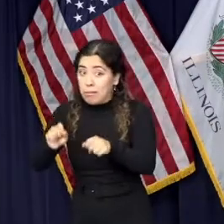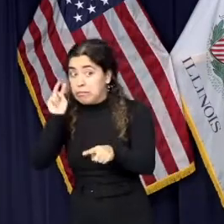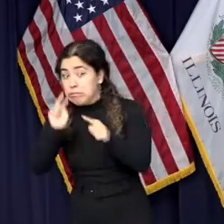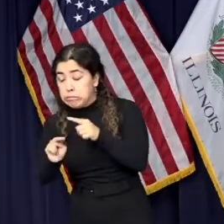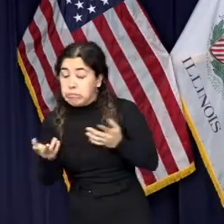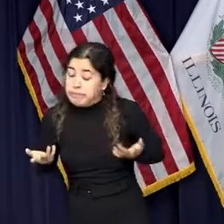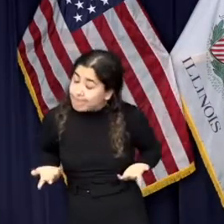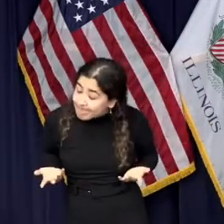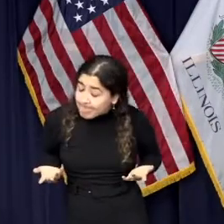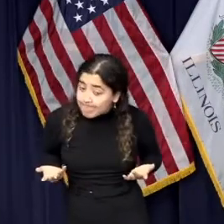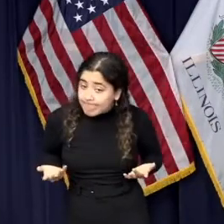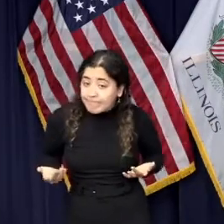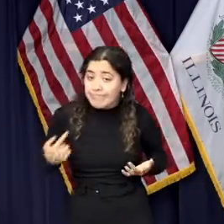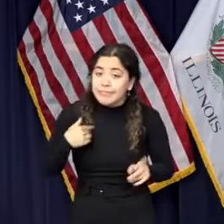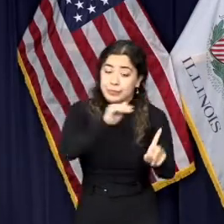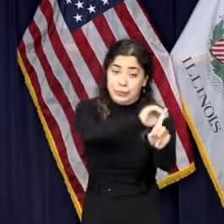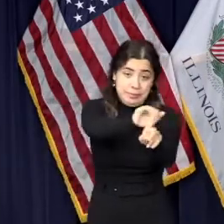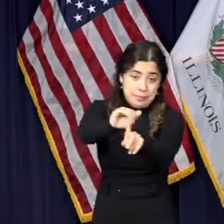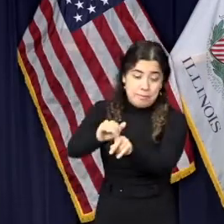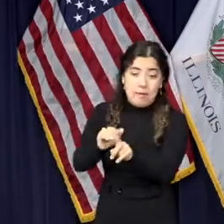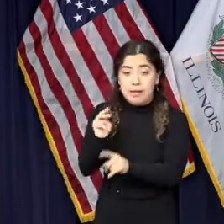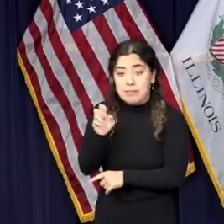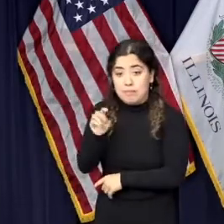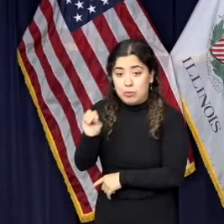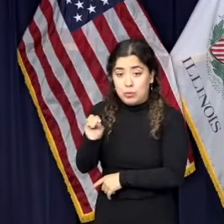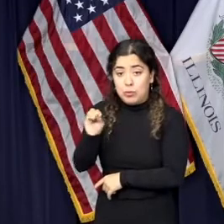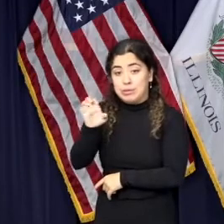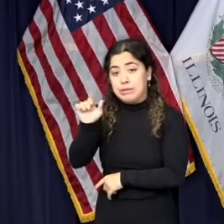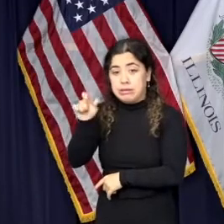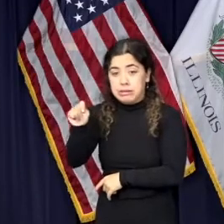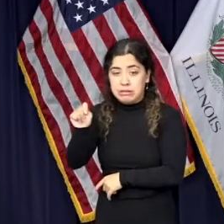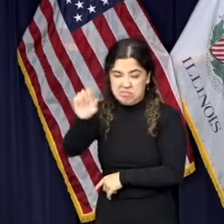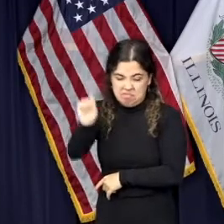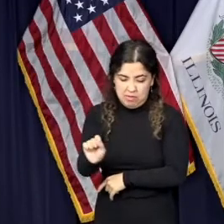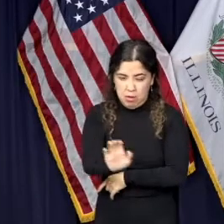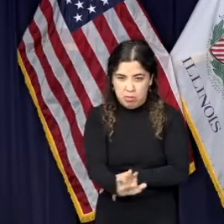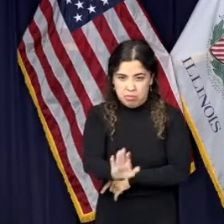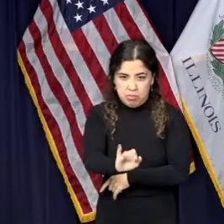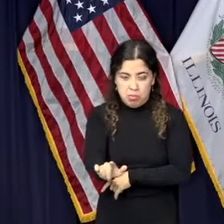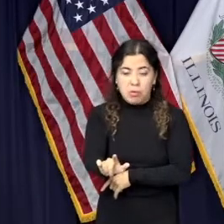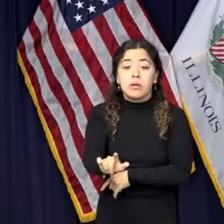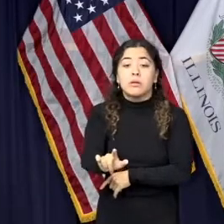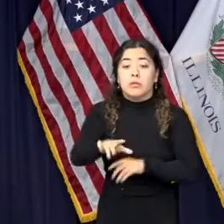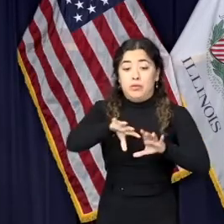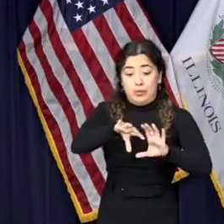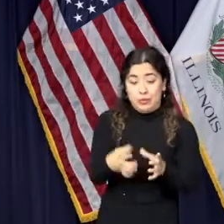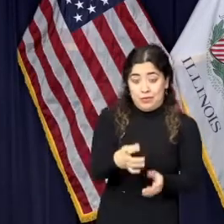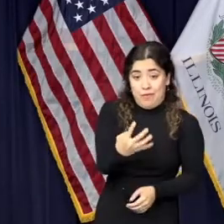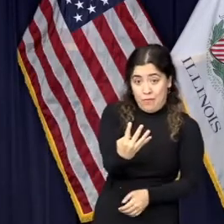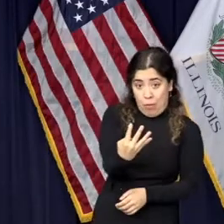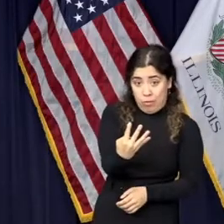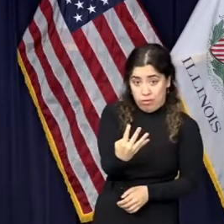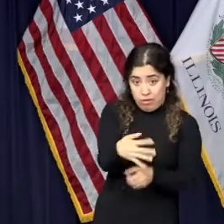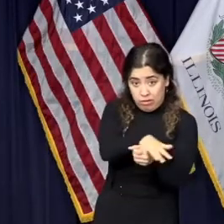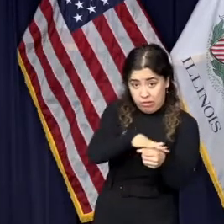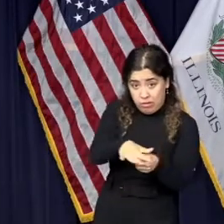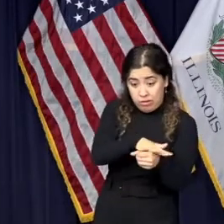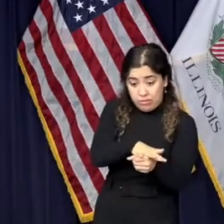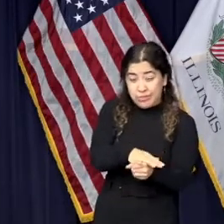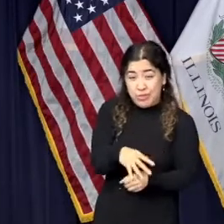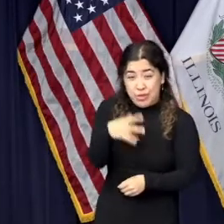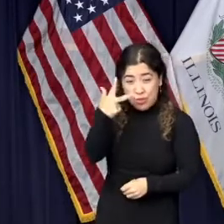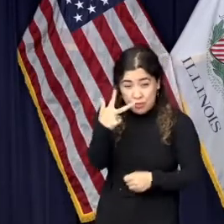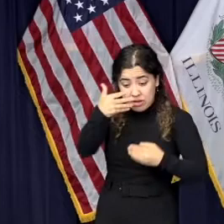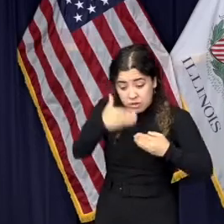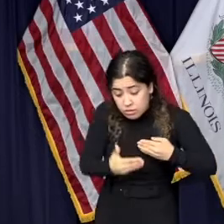I'll also remind the residents of Metro East that Region 4 on our map, that 3